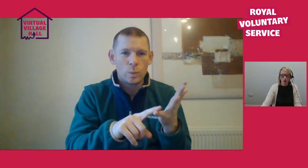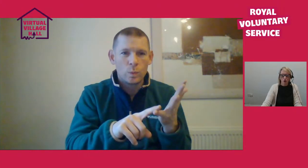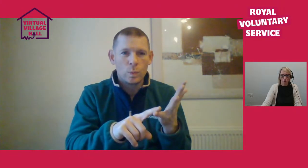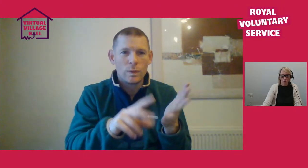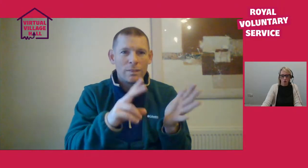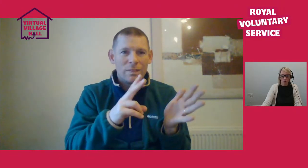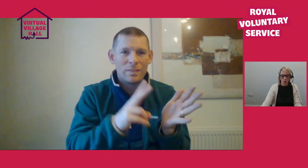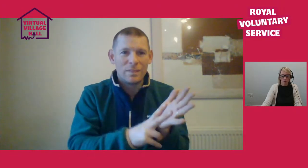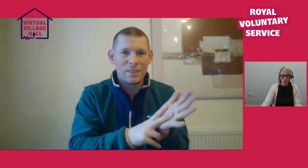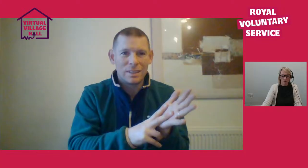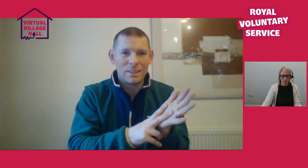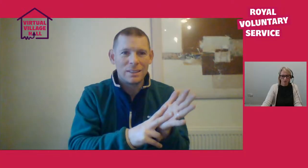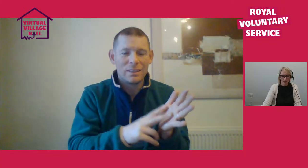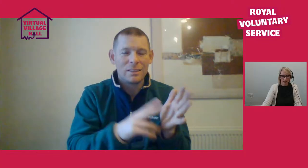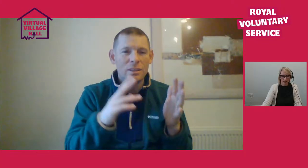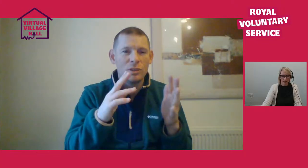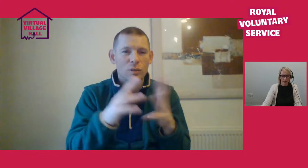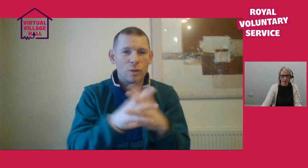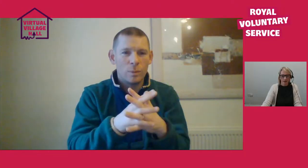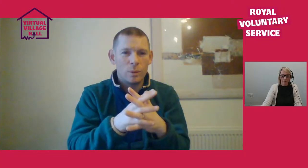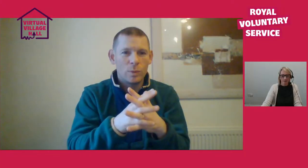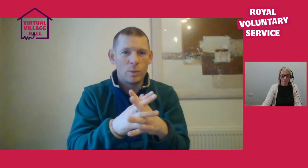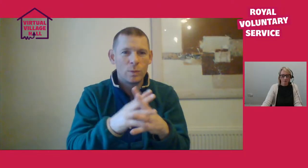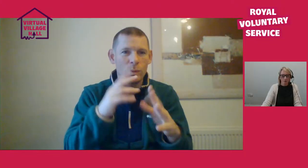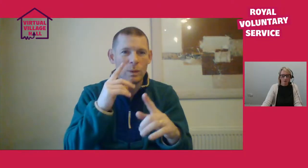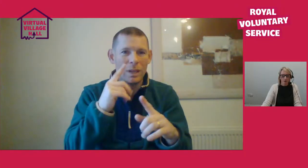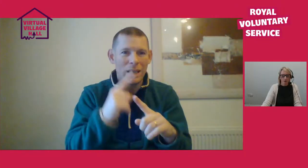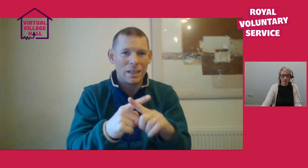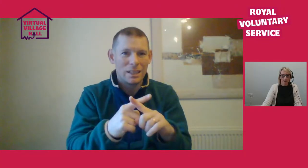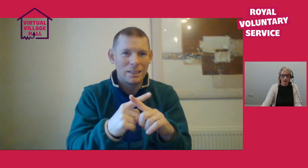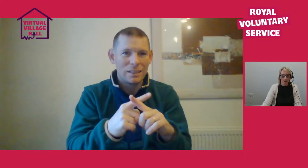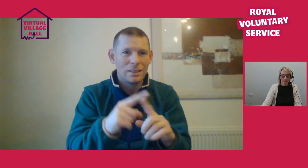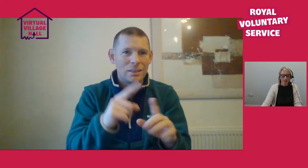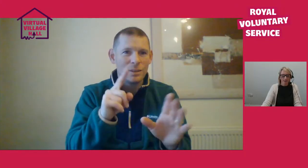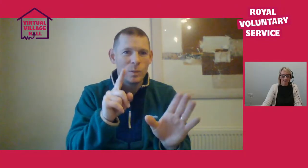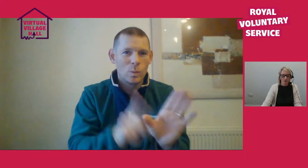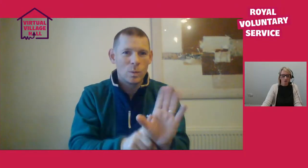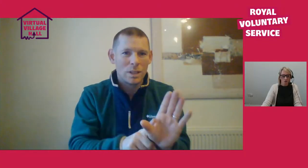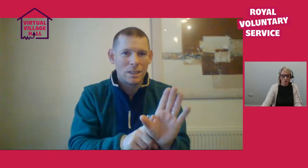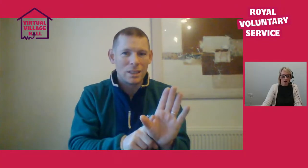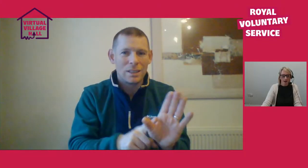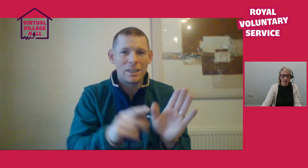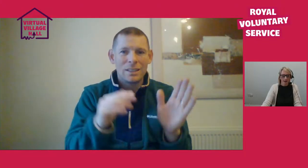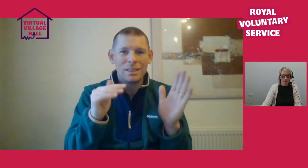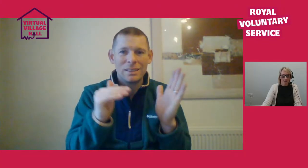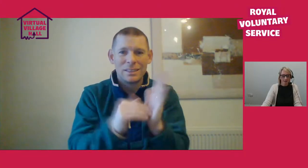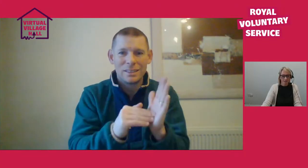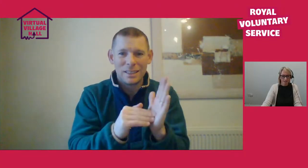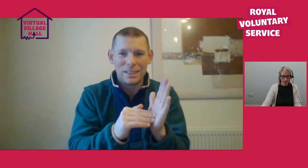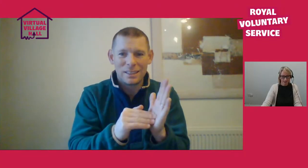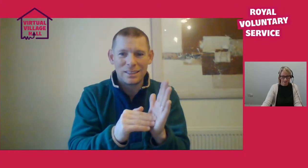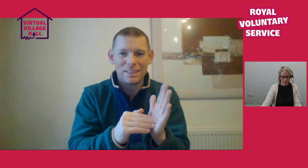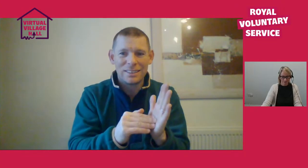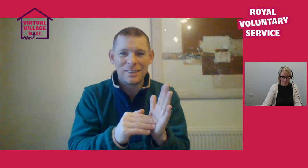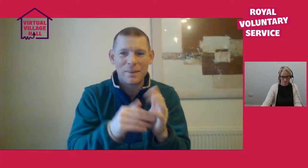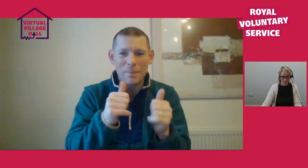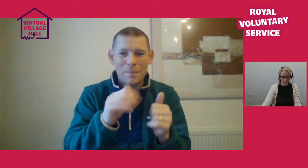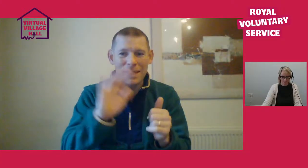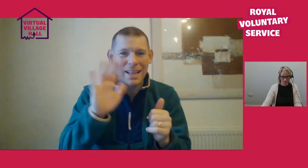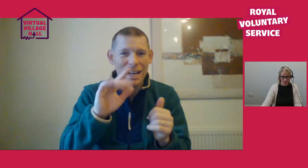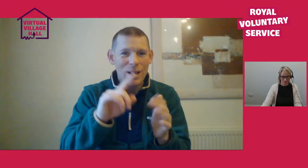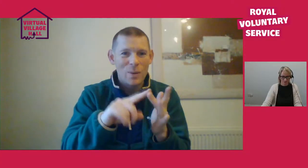T, U, V, W, X, Y, and Z.